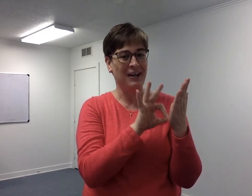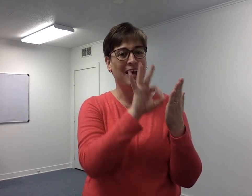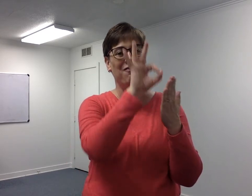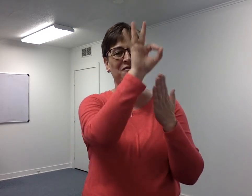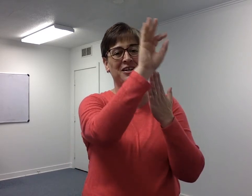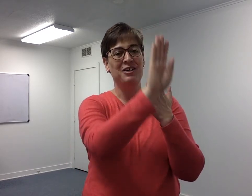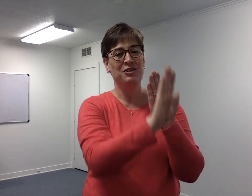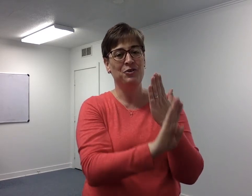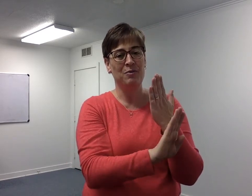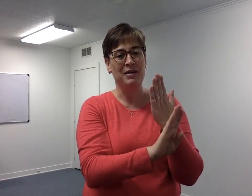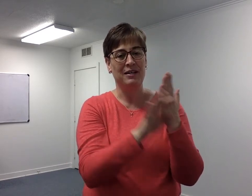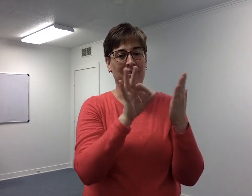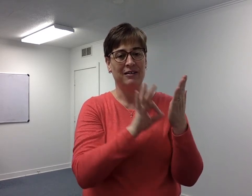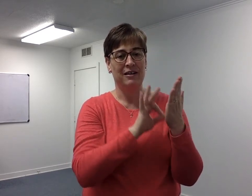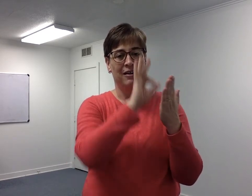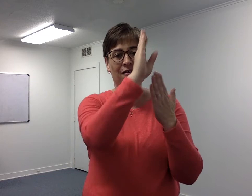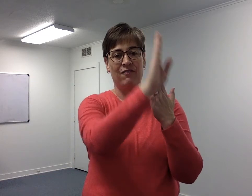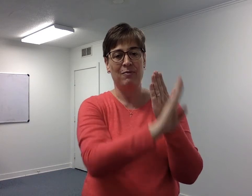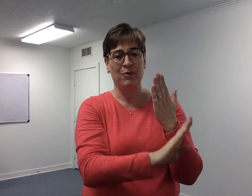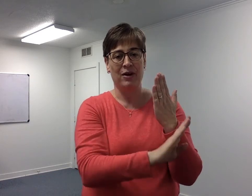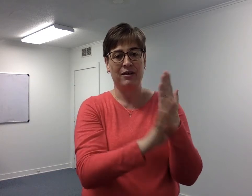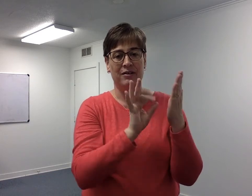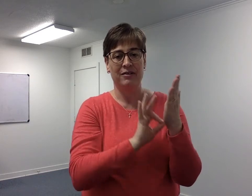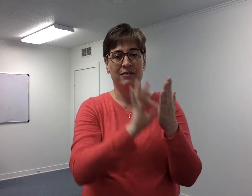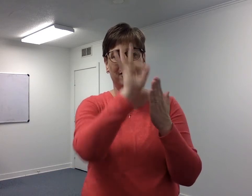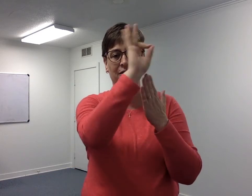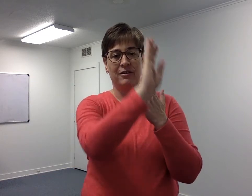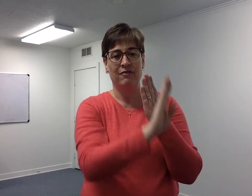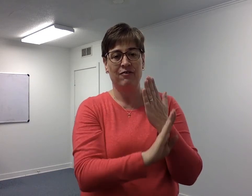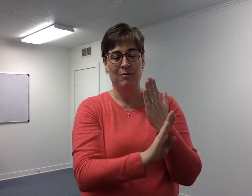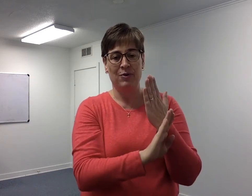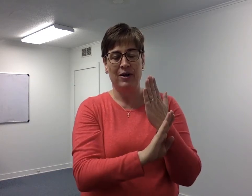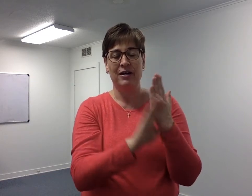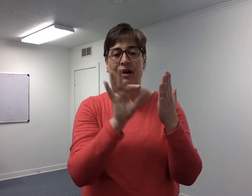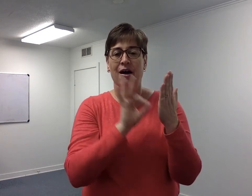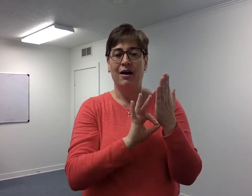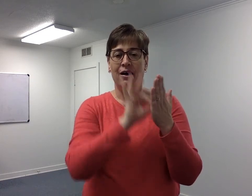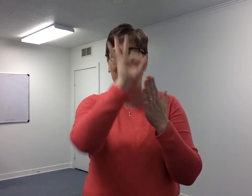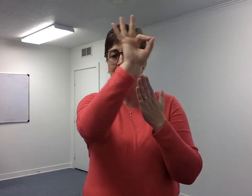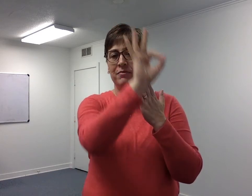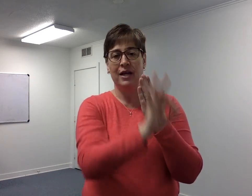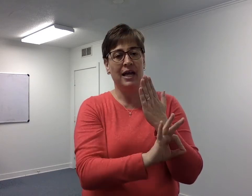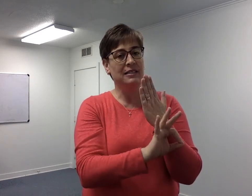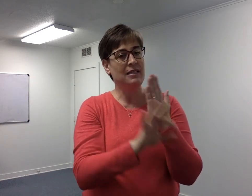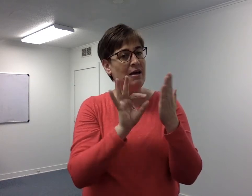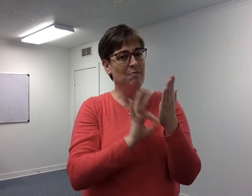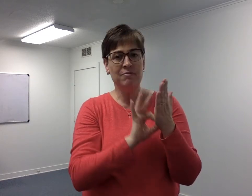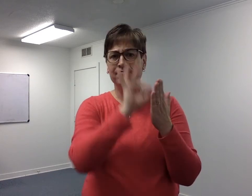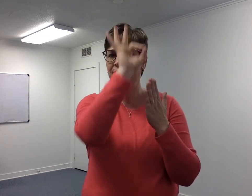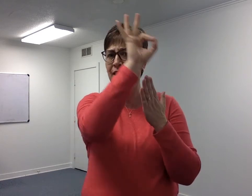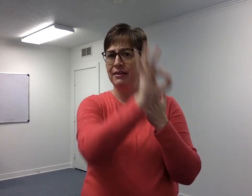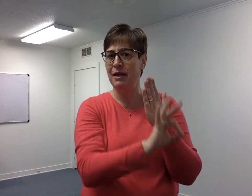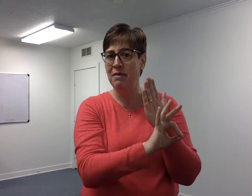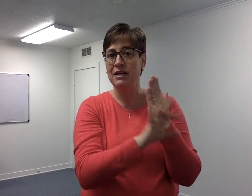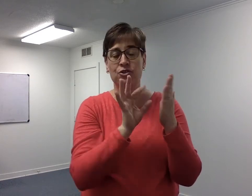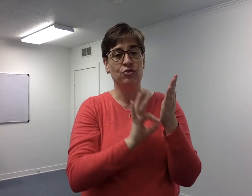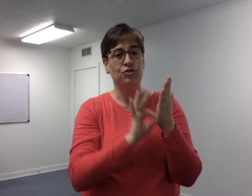F to a B, February, February. And some, they might do just